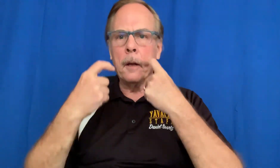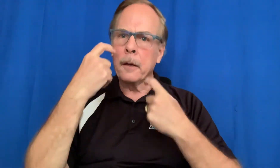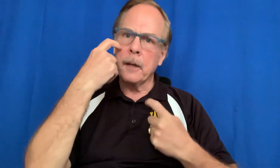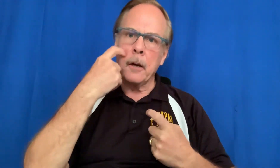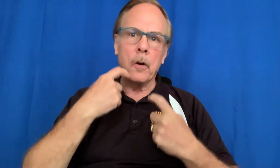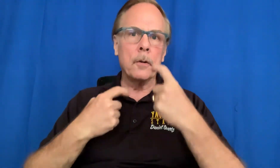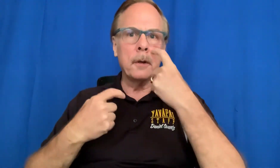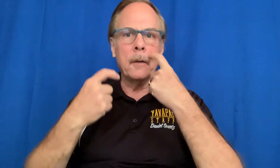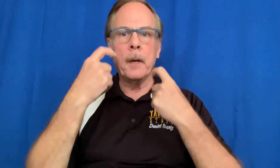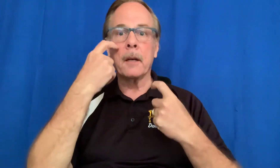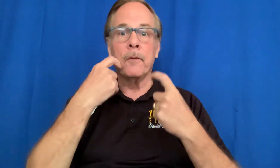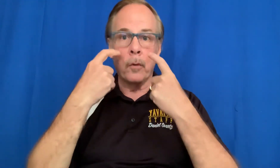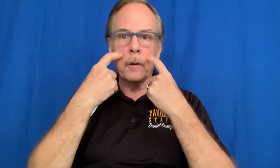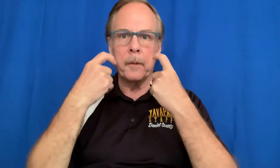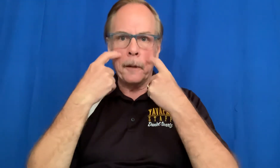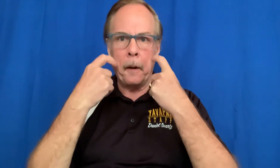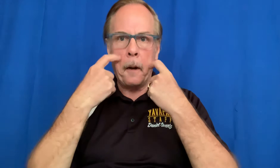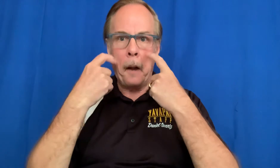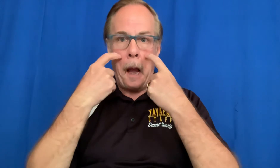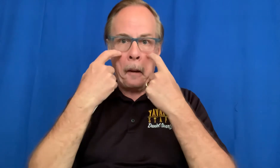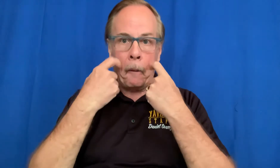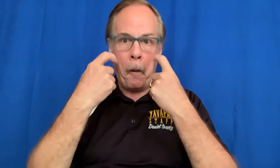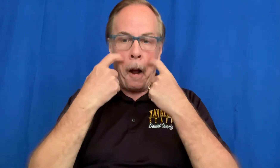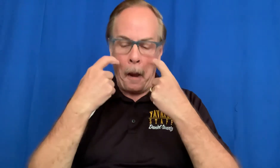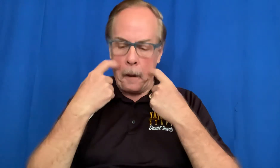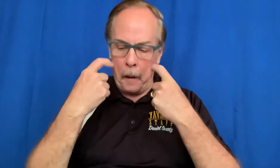that, alternate back and forth, but cry.